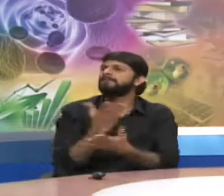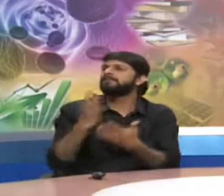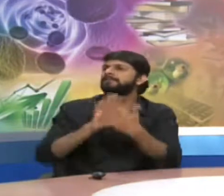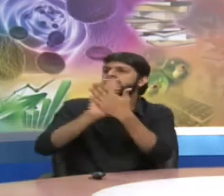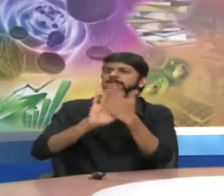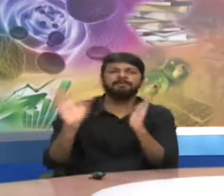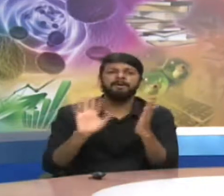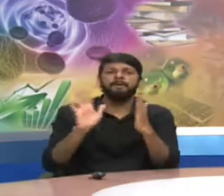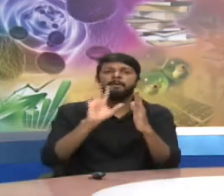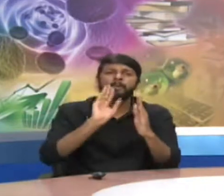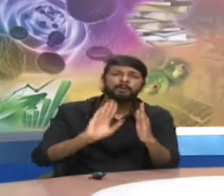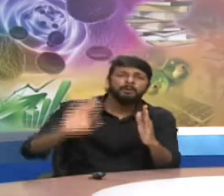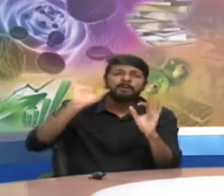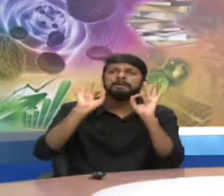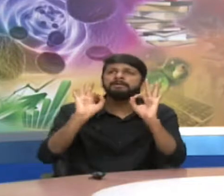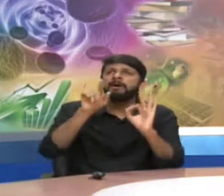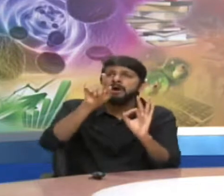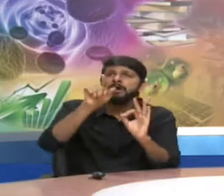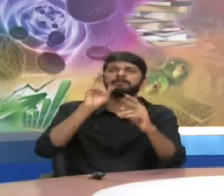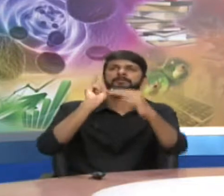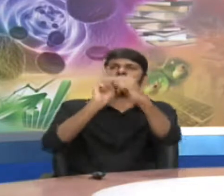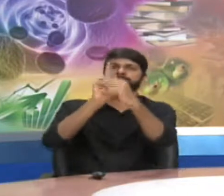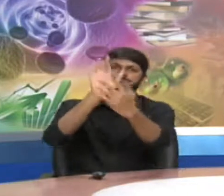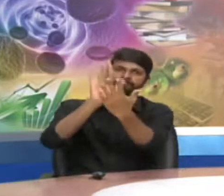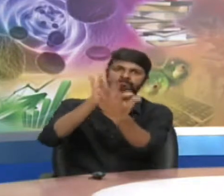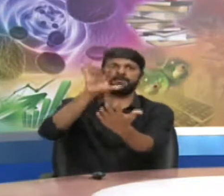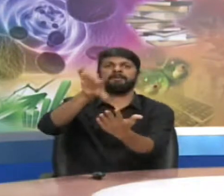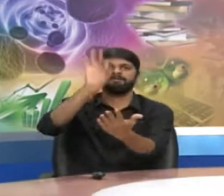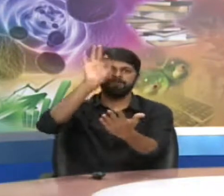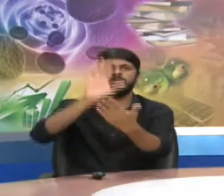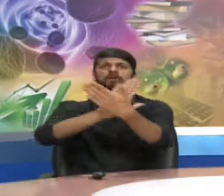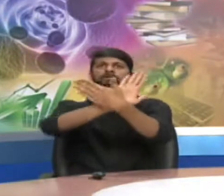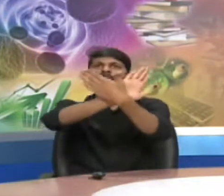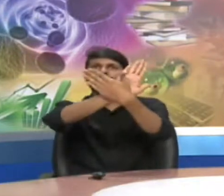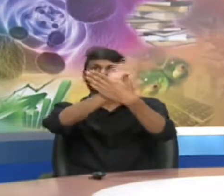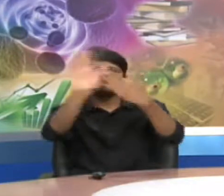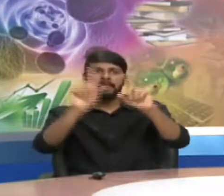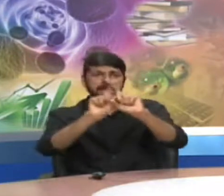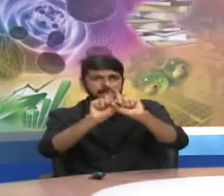The older the walls are, the stronger it is.